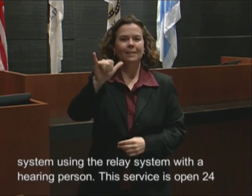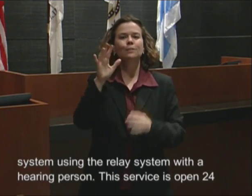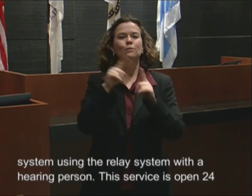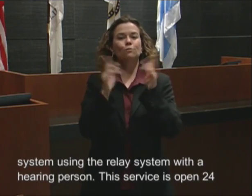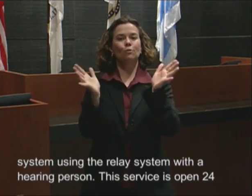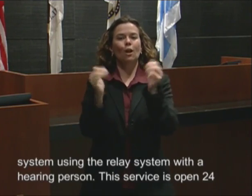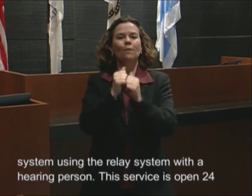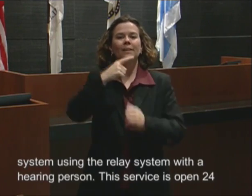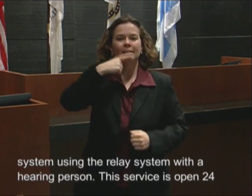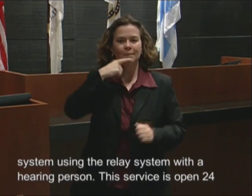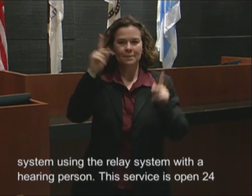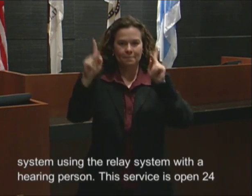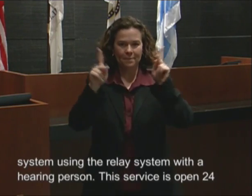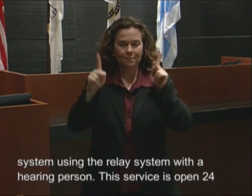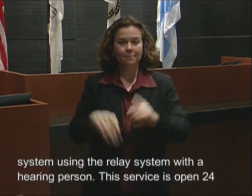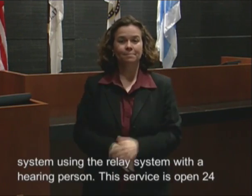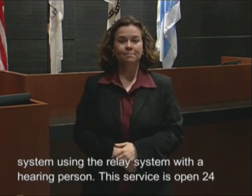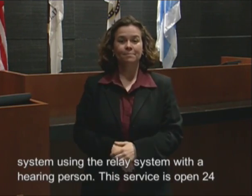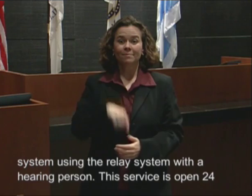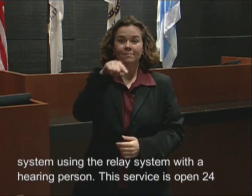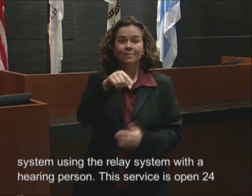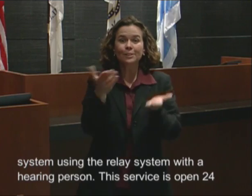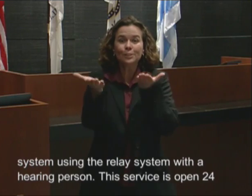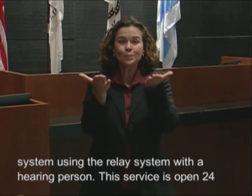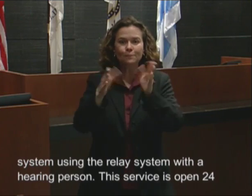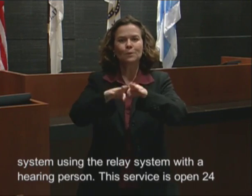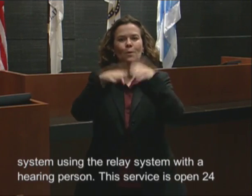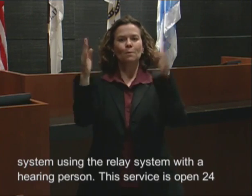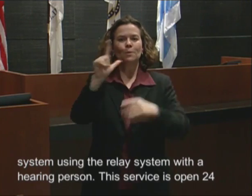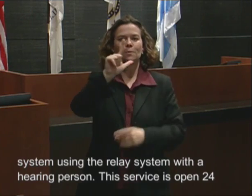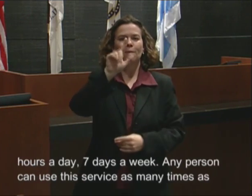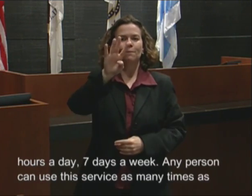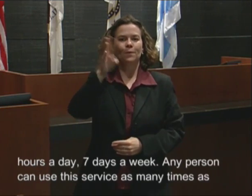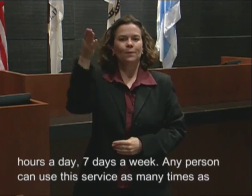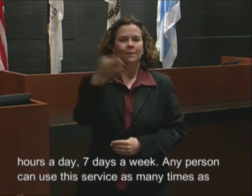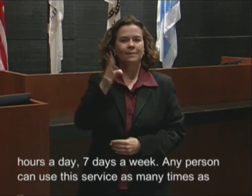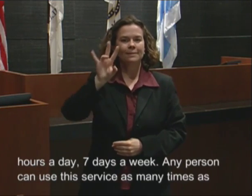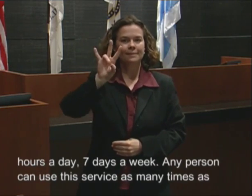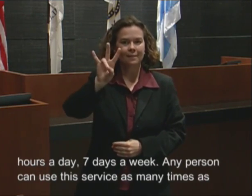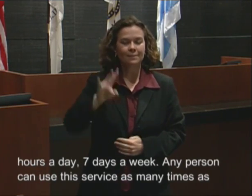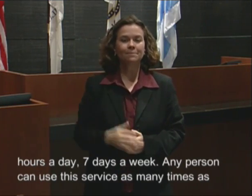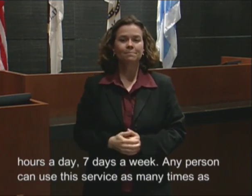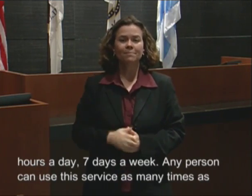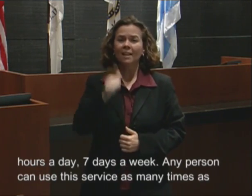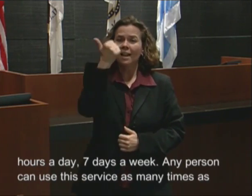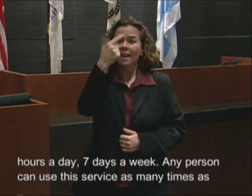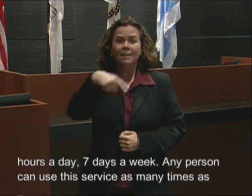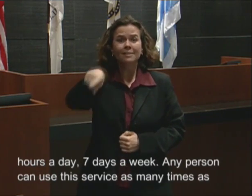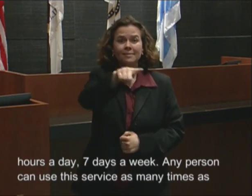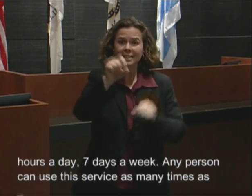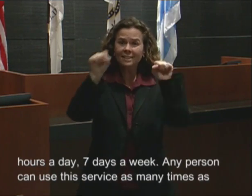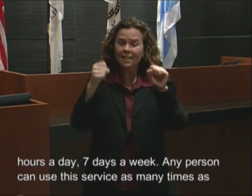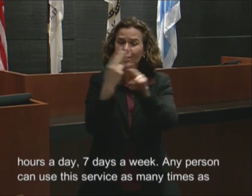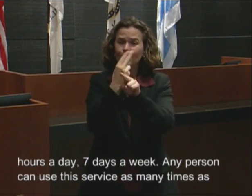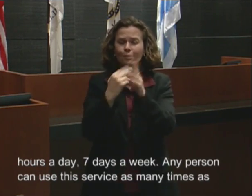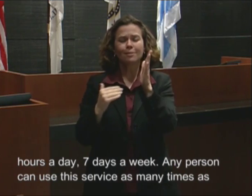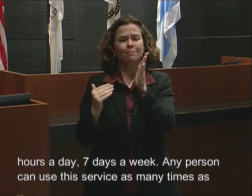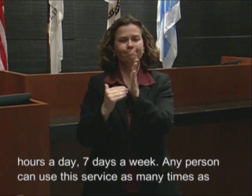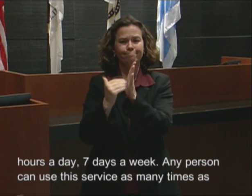relay system with a hearing person. This service is open 24 hours a day, 7 days a week. Any person can